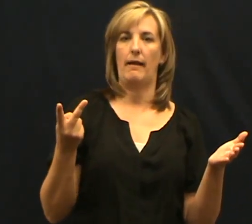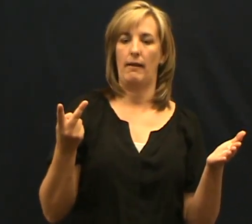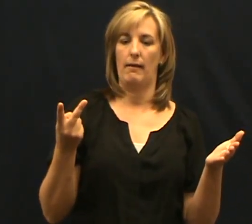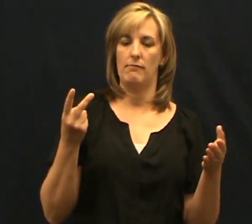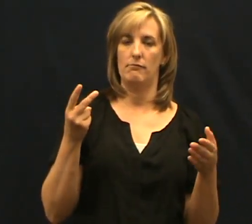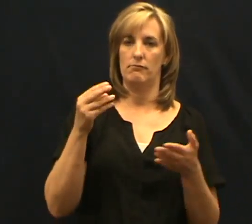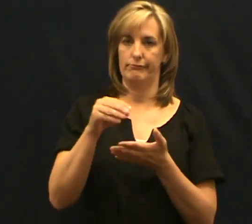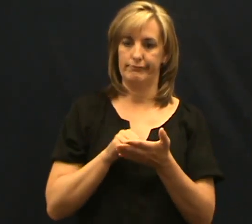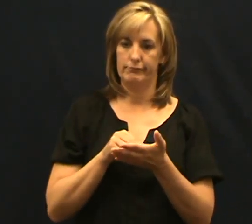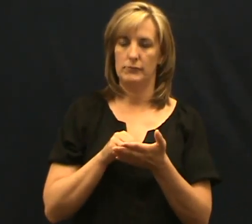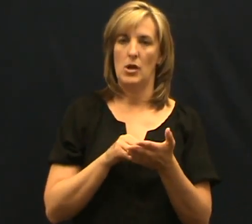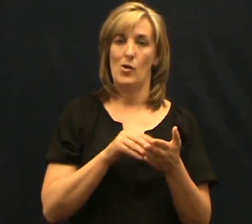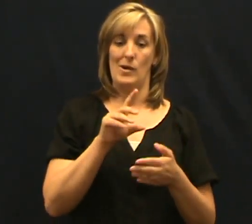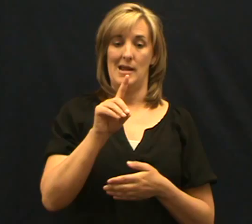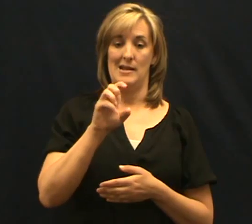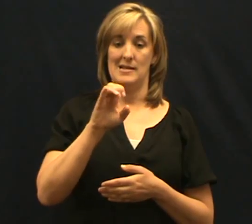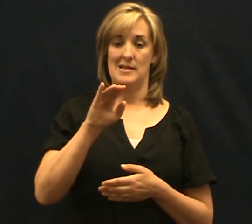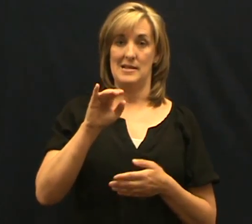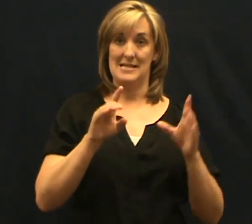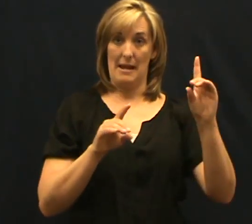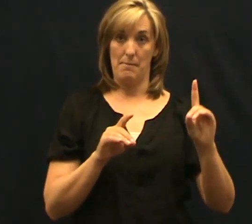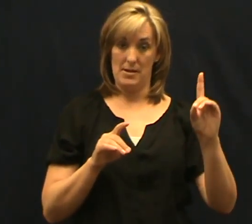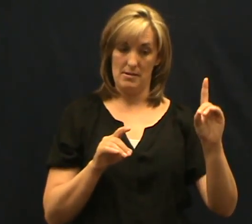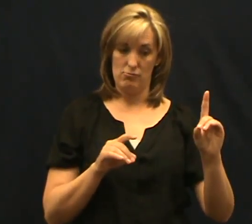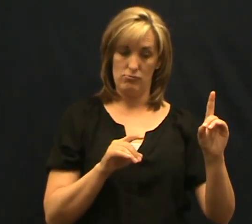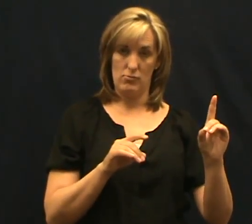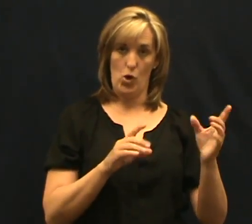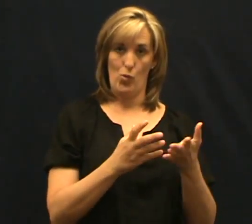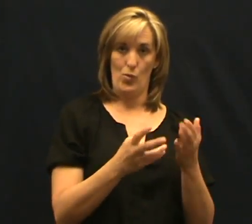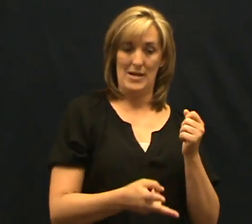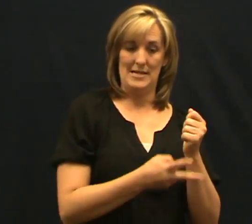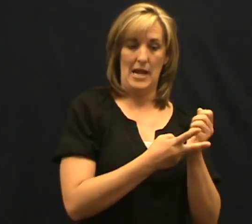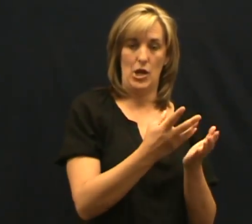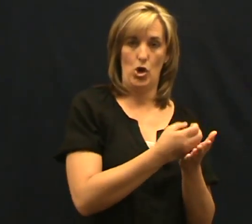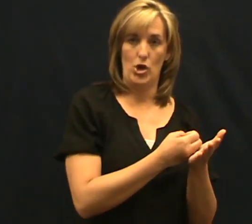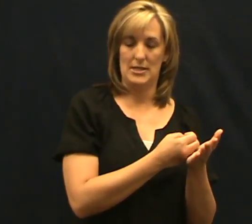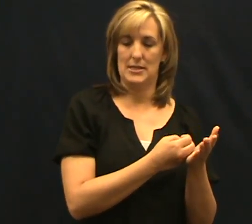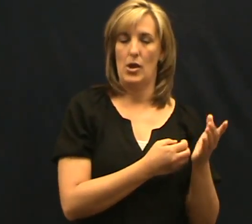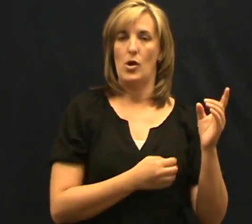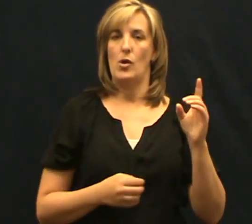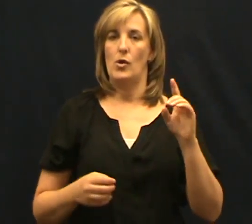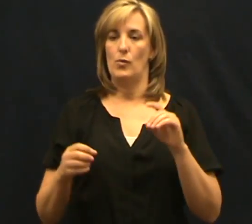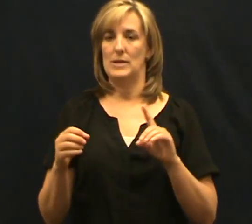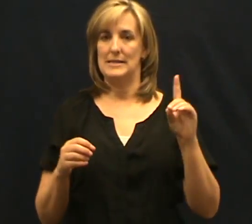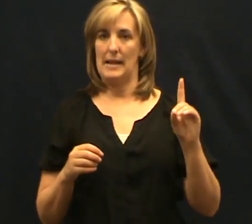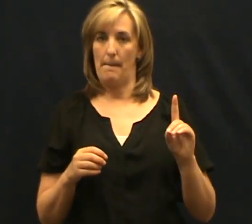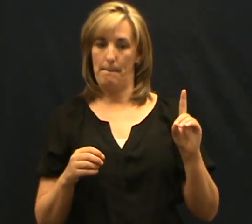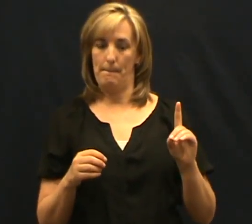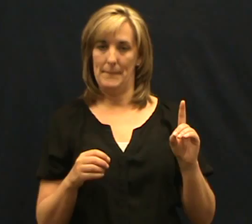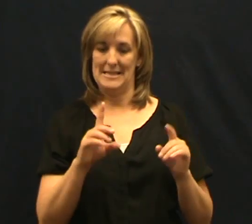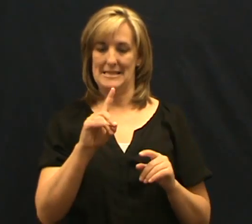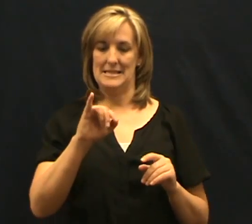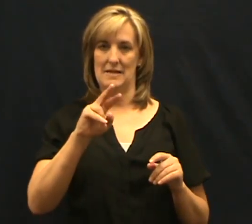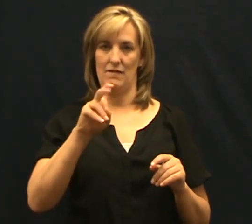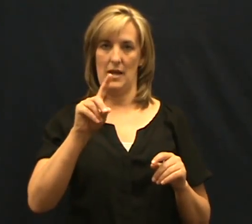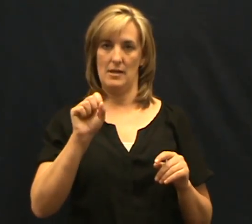earnings for the dividends, and we credit dividends declared to close that account. It normally has a debit balance that